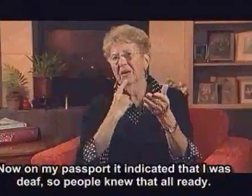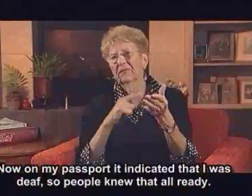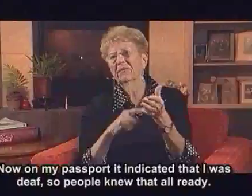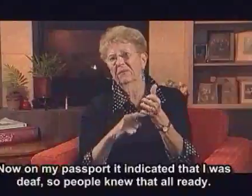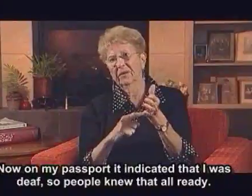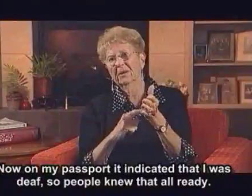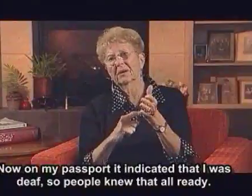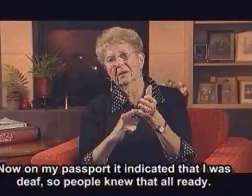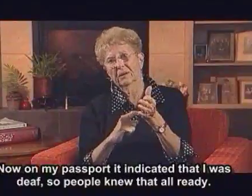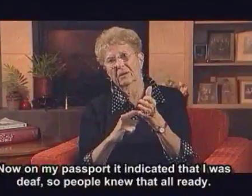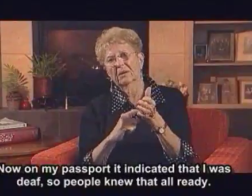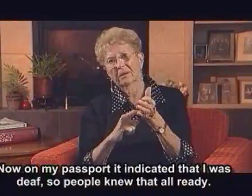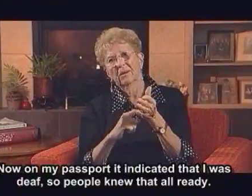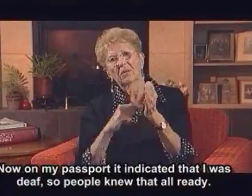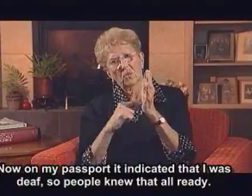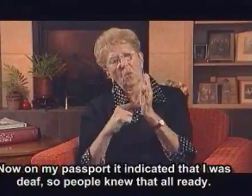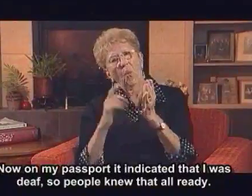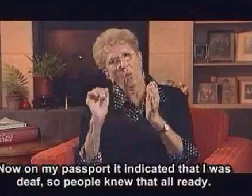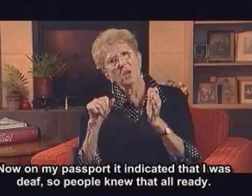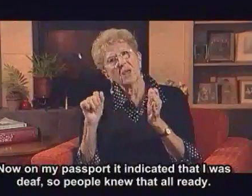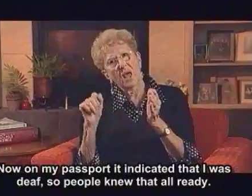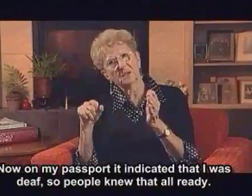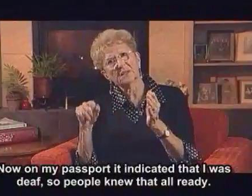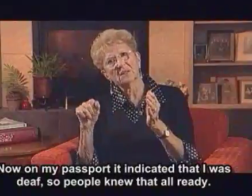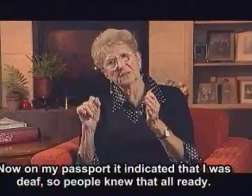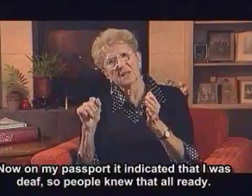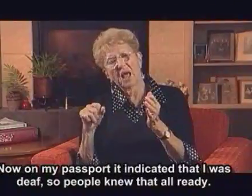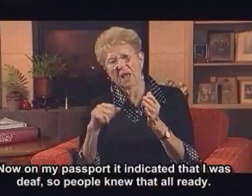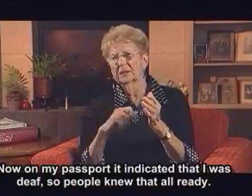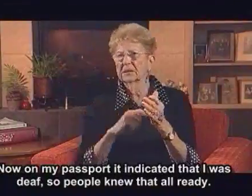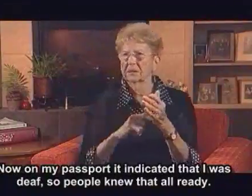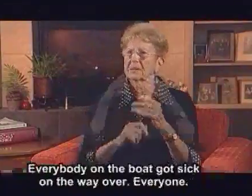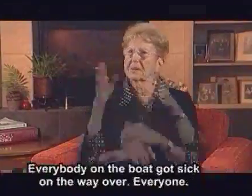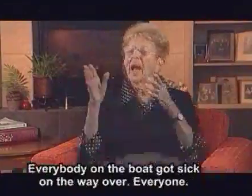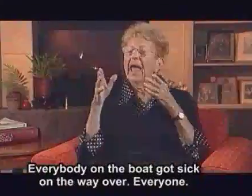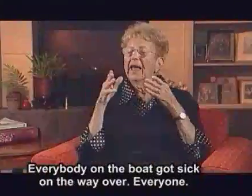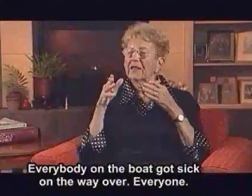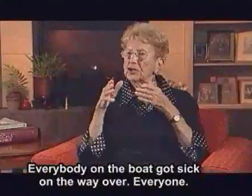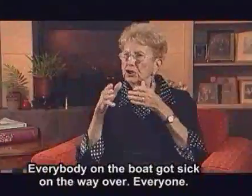my passport it indicated that I was deaf, so people knew that already.